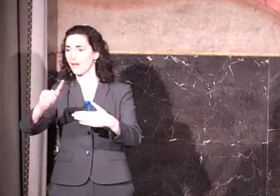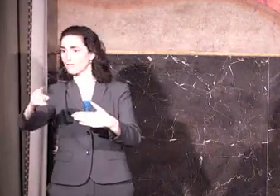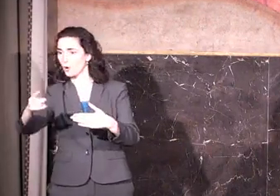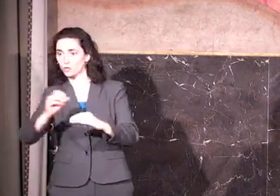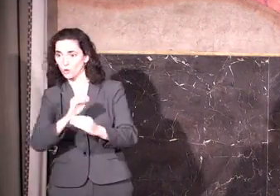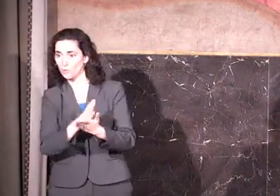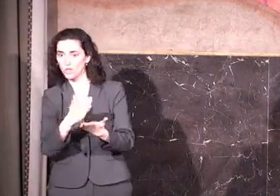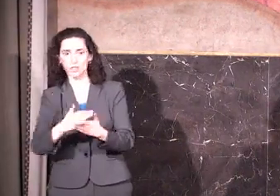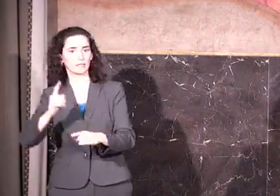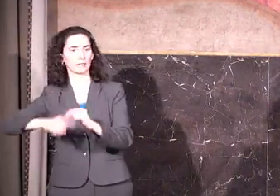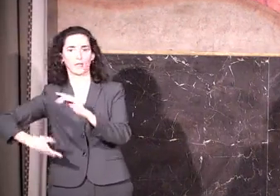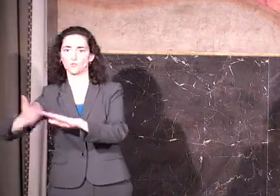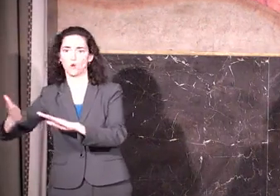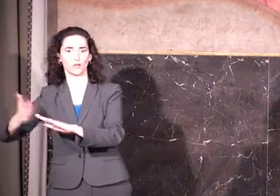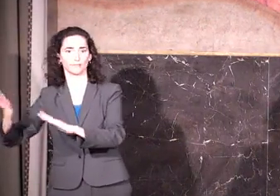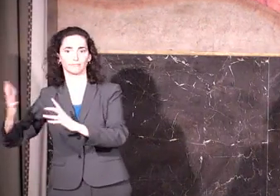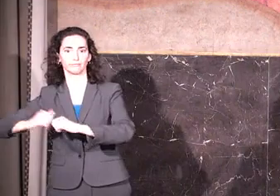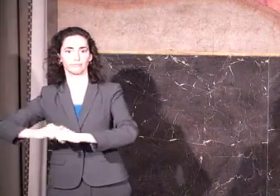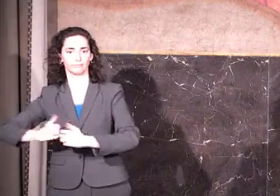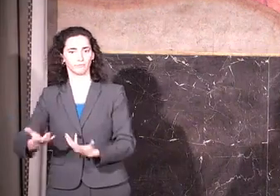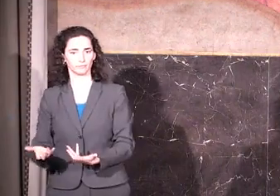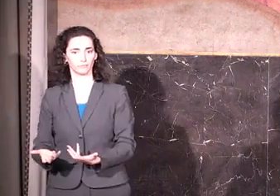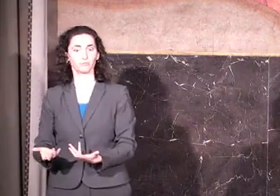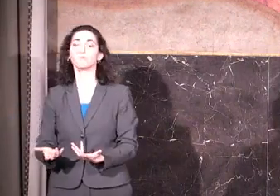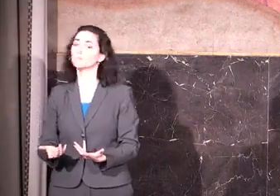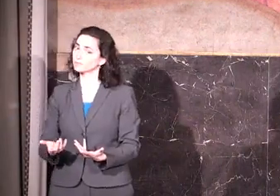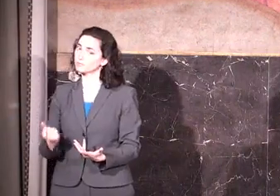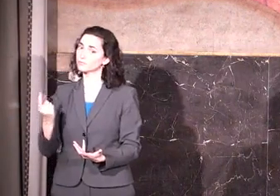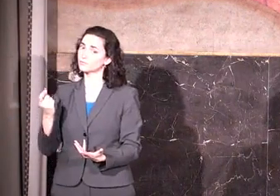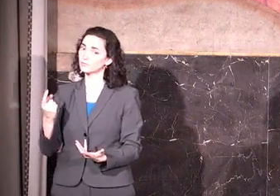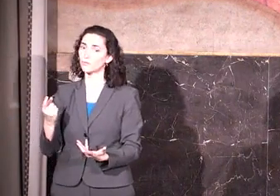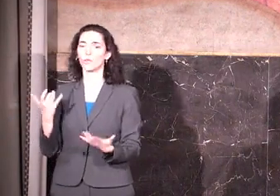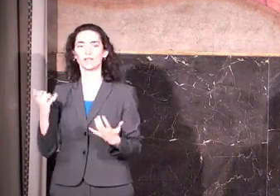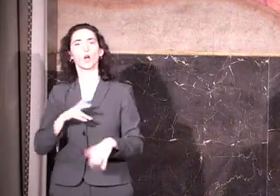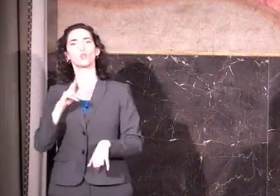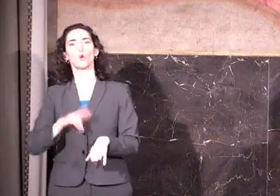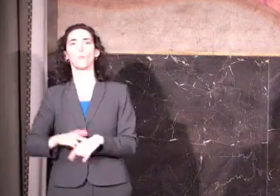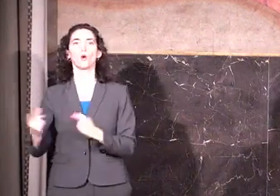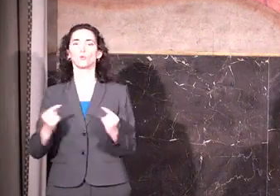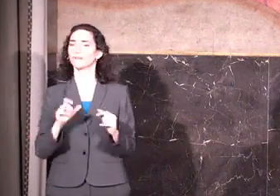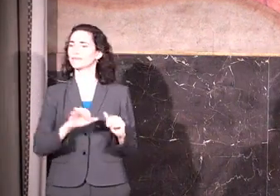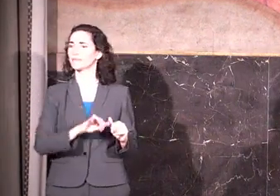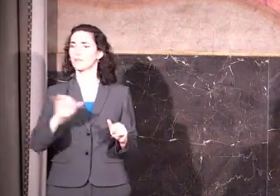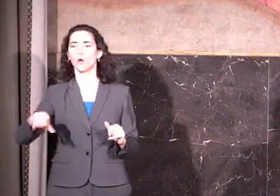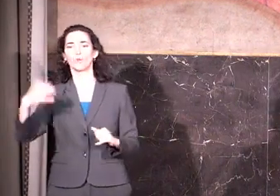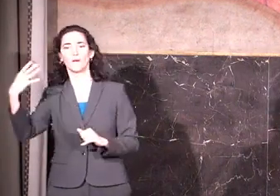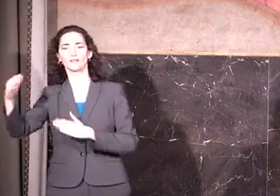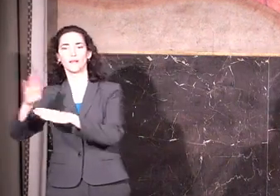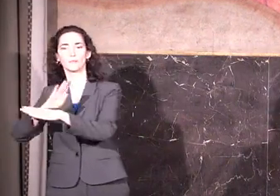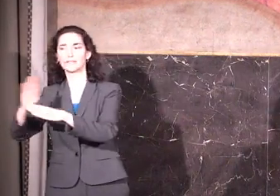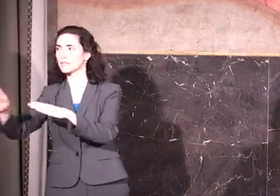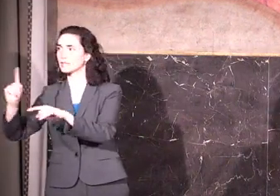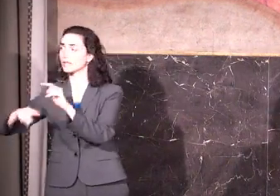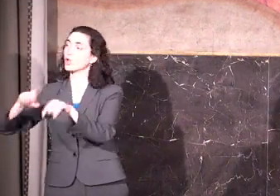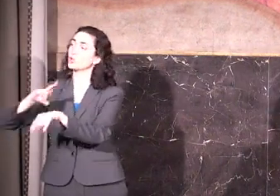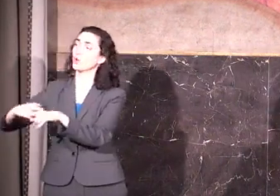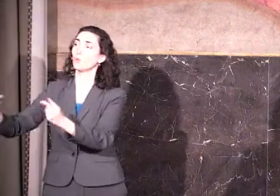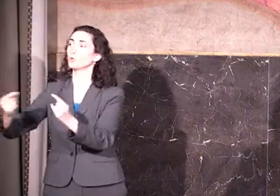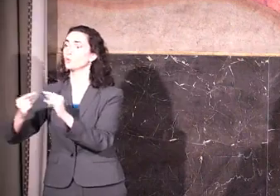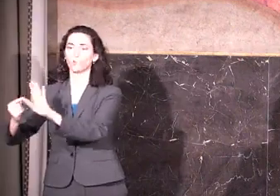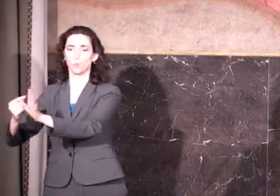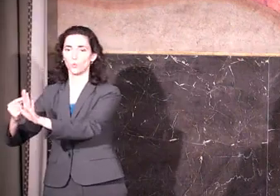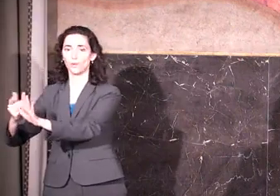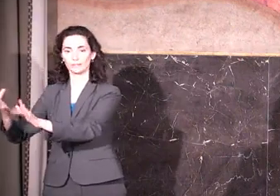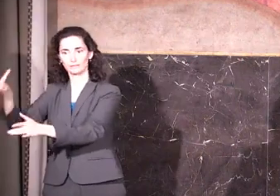is for critical infrastructure out there, this is not time for business as usual, obviously, because there is a greatly enhanced public